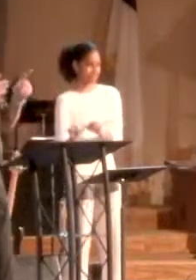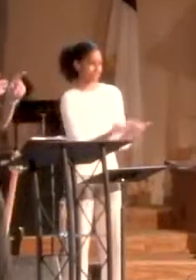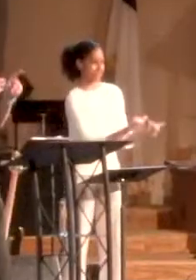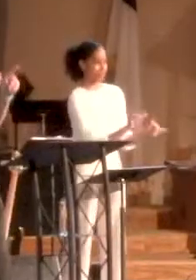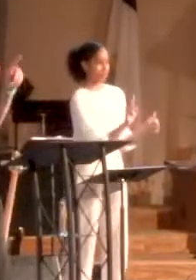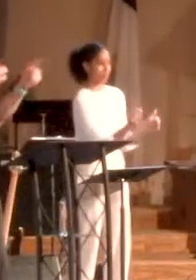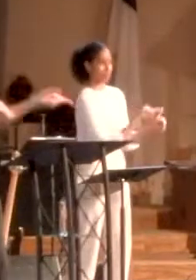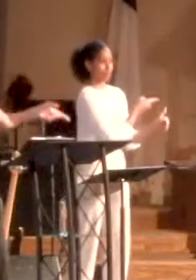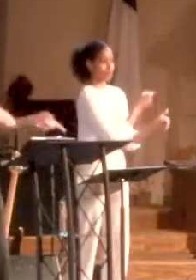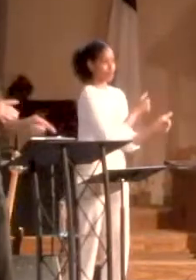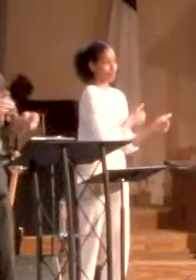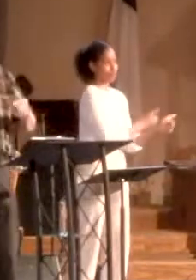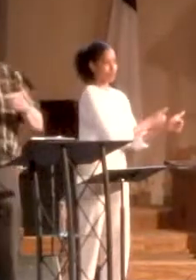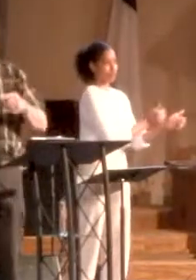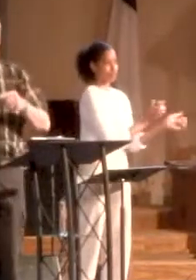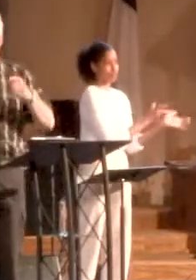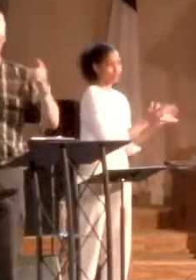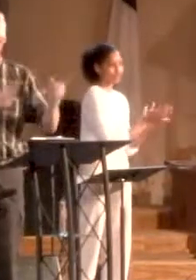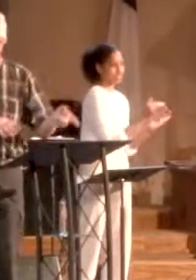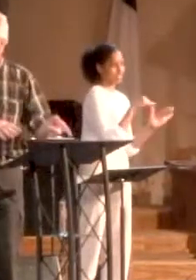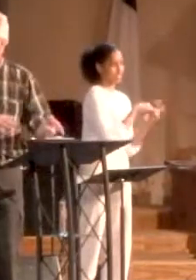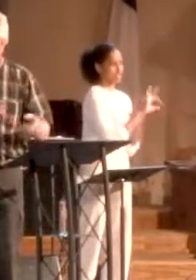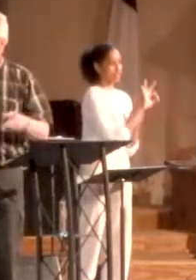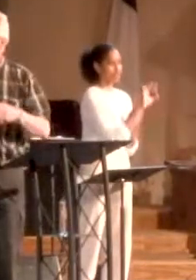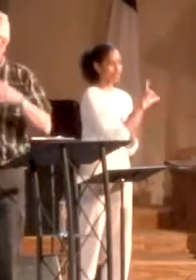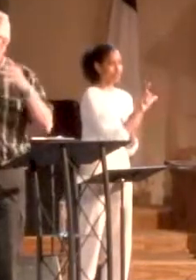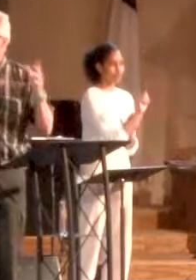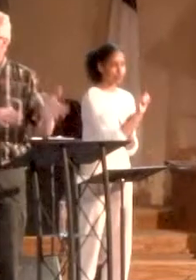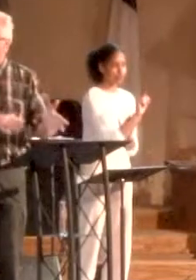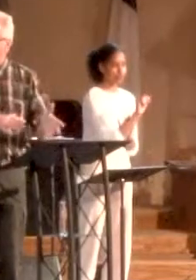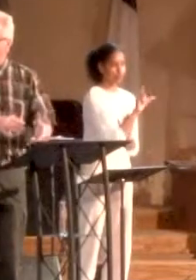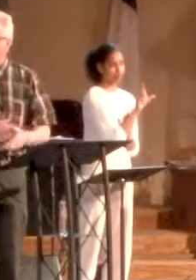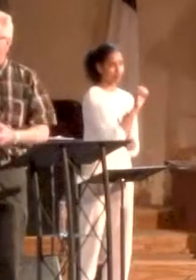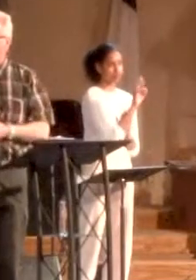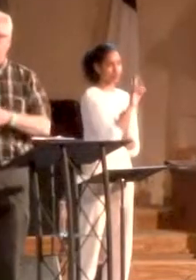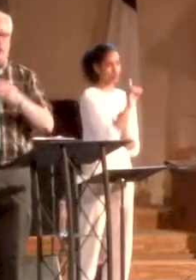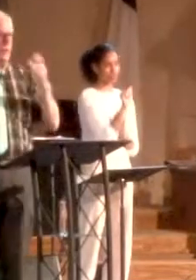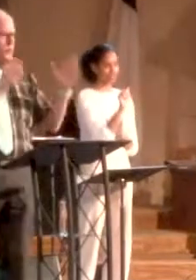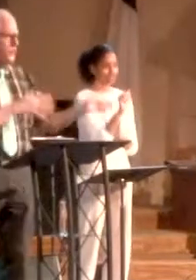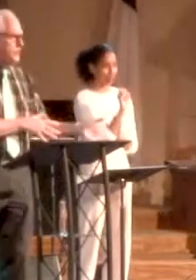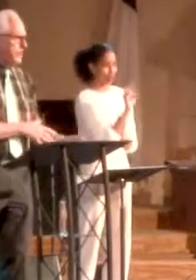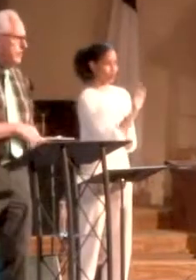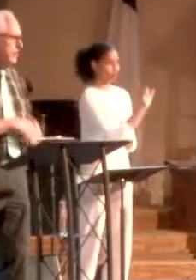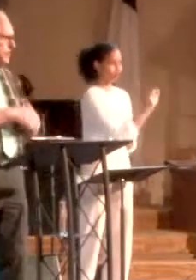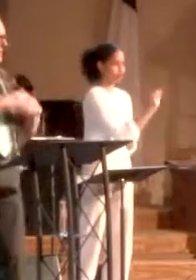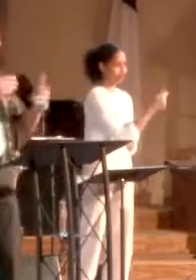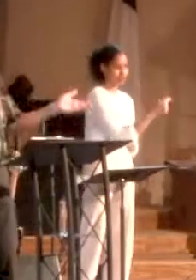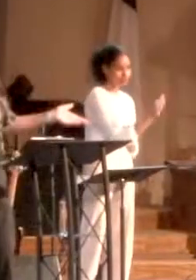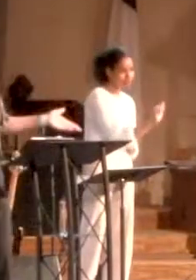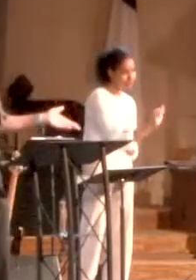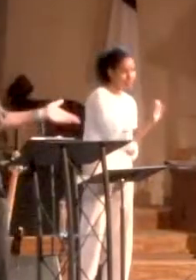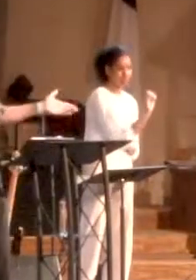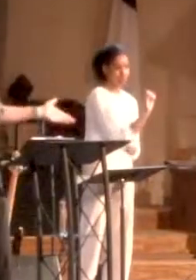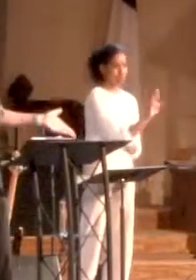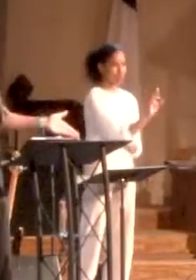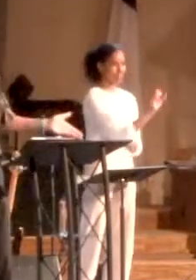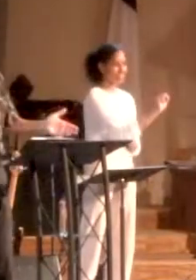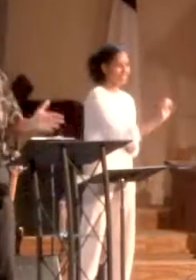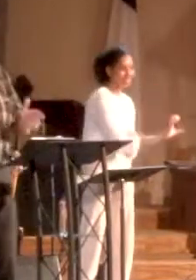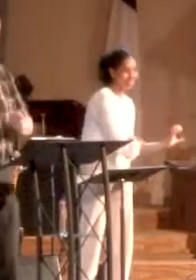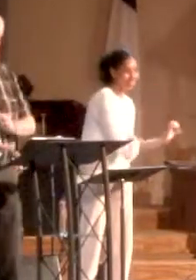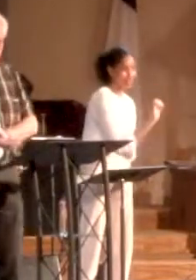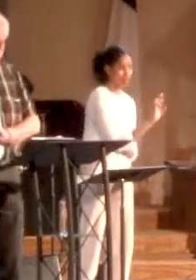in Florida or in Georgia or South Carolina or North Carolina or